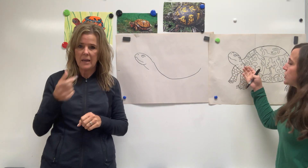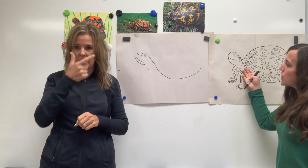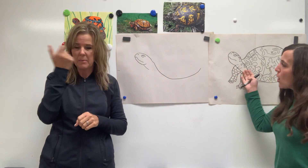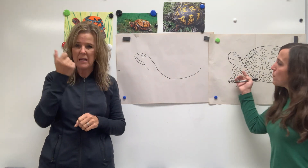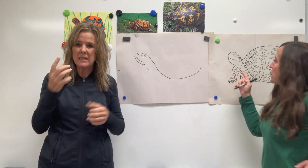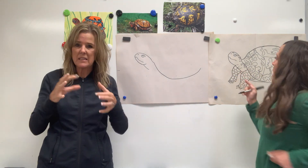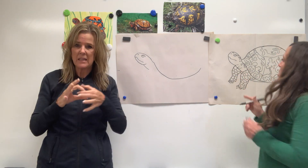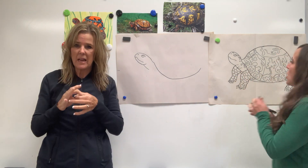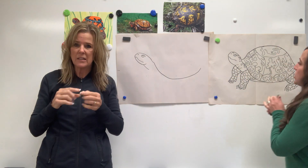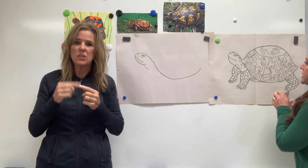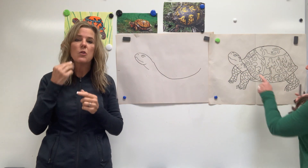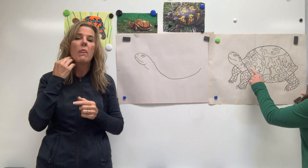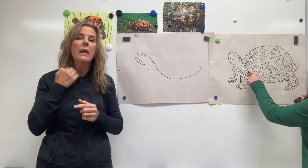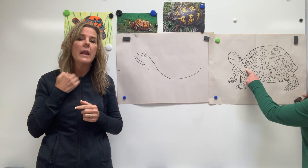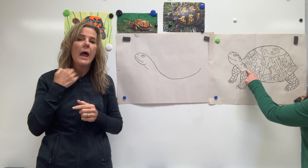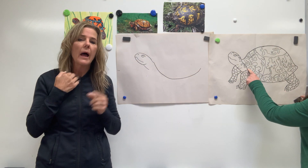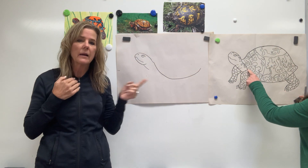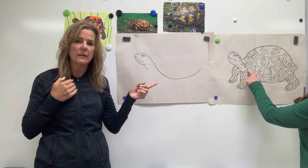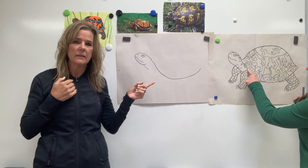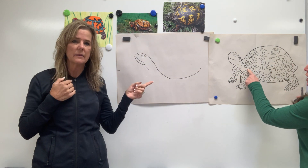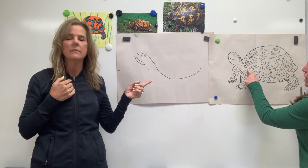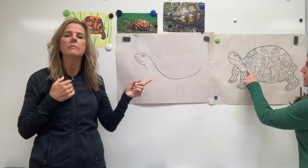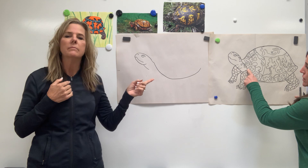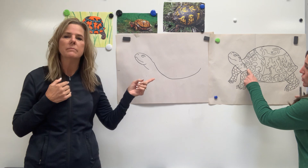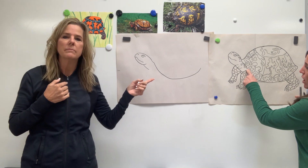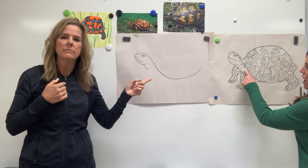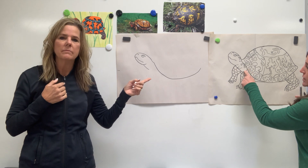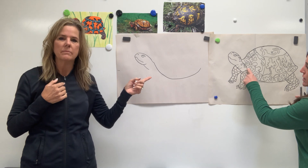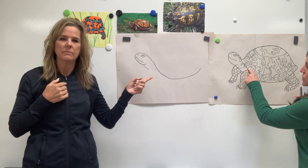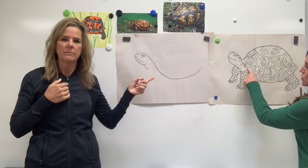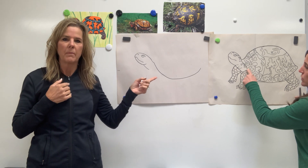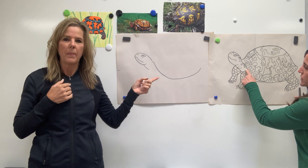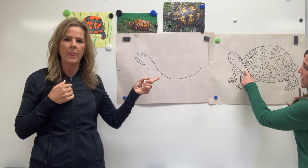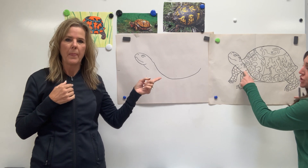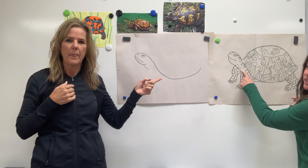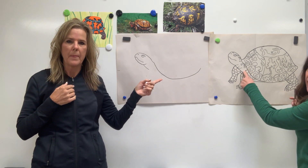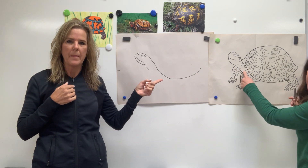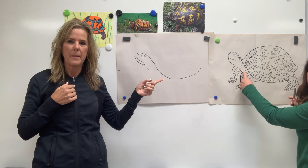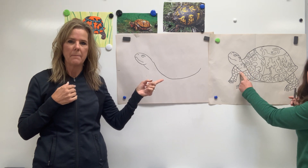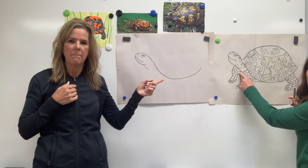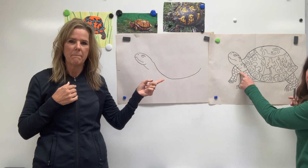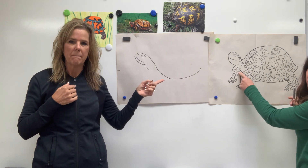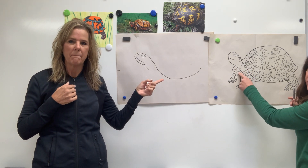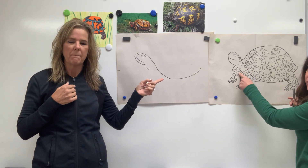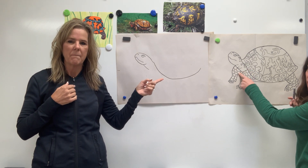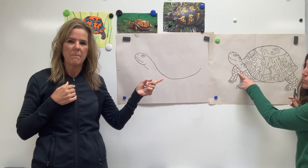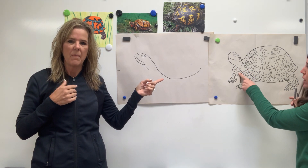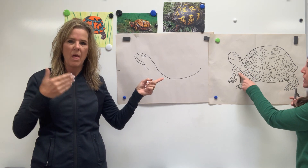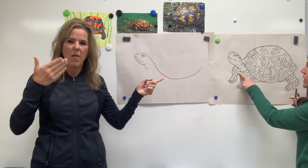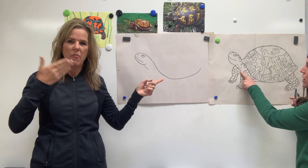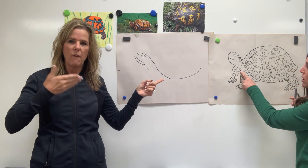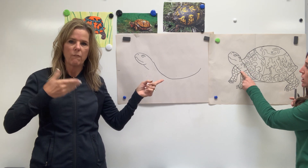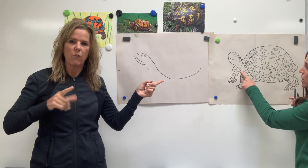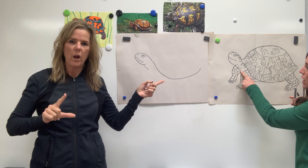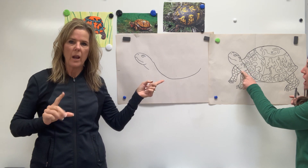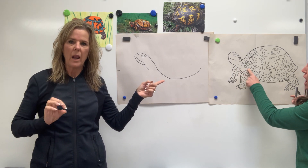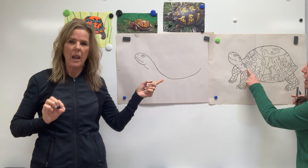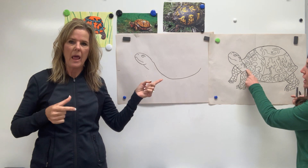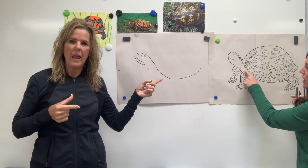neck. So, notice how the front leg cuts across and it sort of touches that neckline that we stopped right